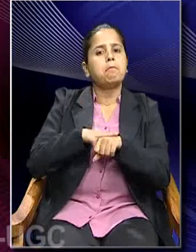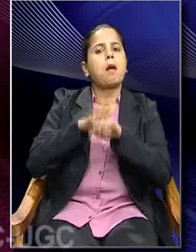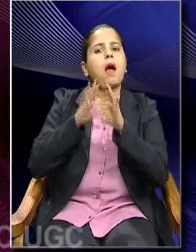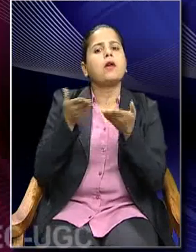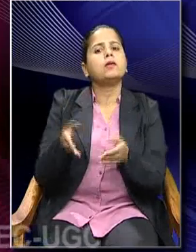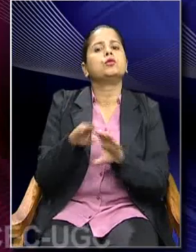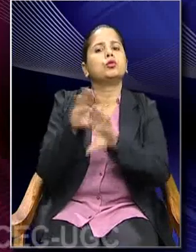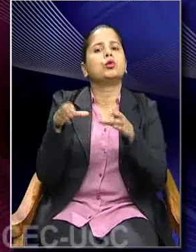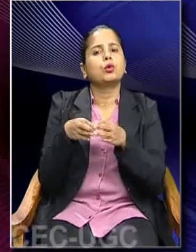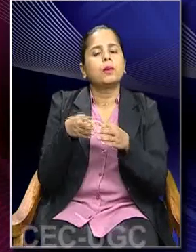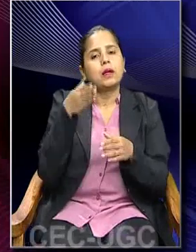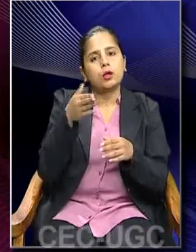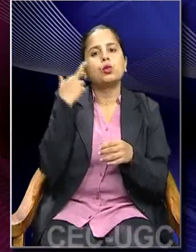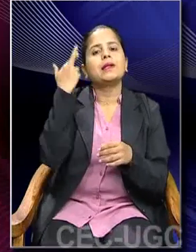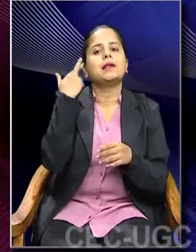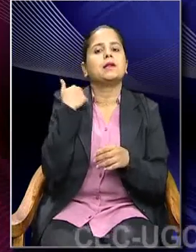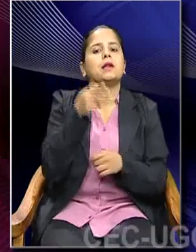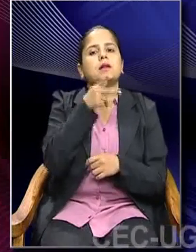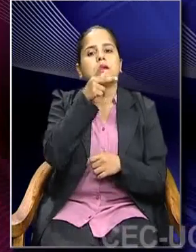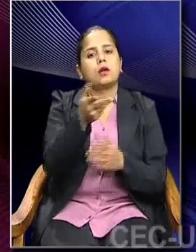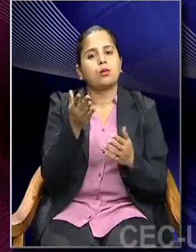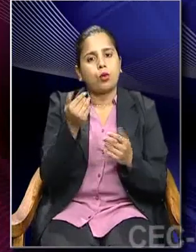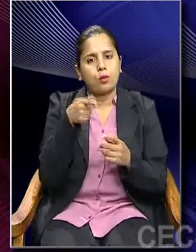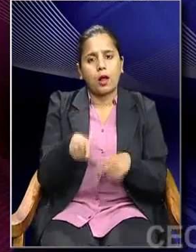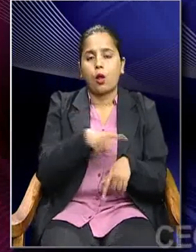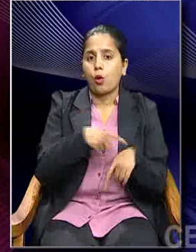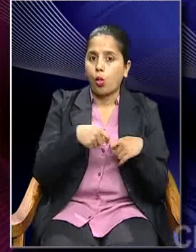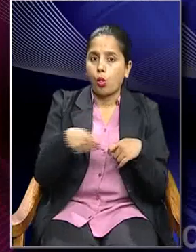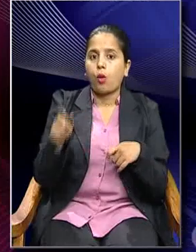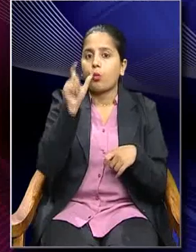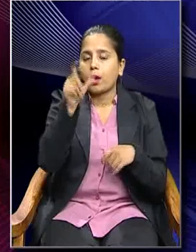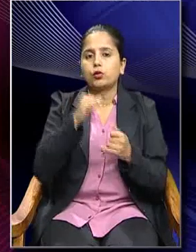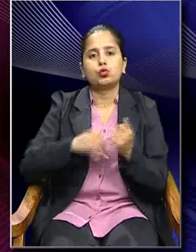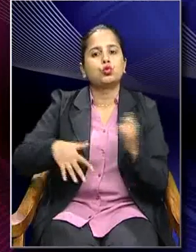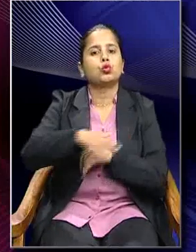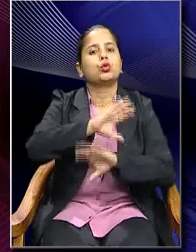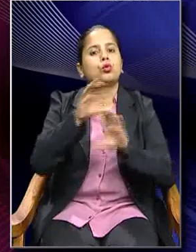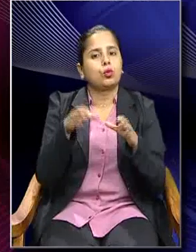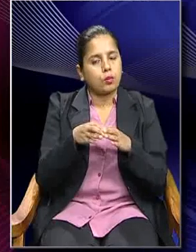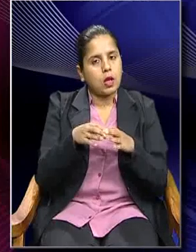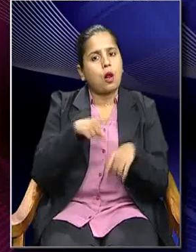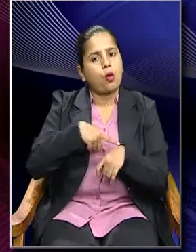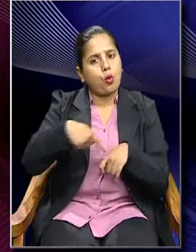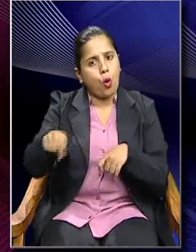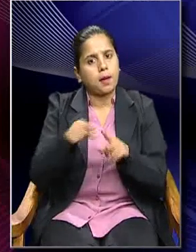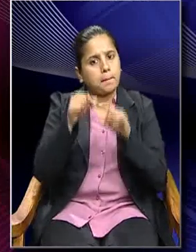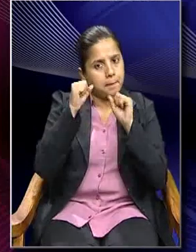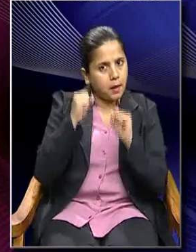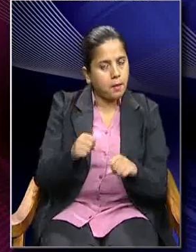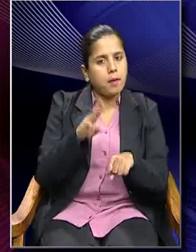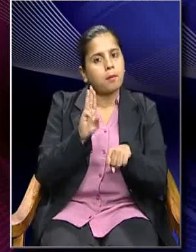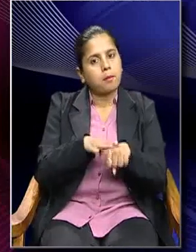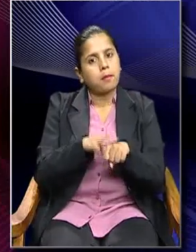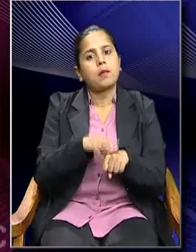it. So therefore, we can say it's a long-term social group. Long-term, permanent, and the